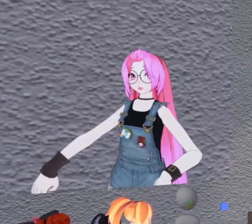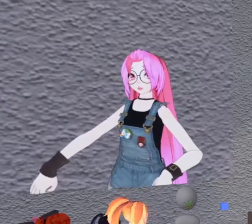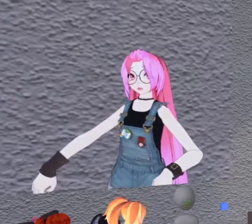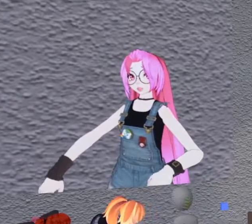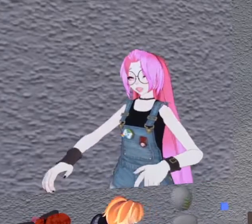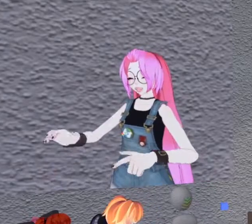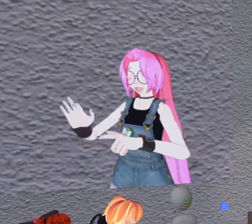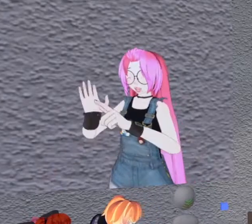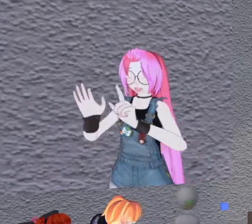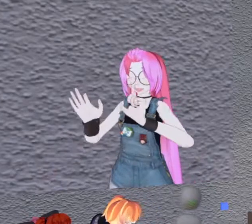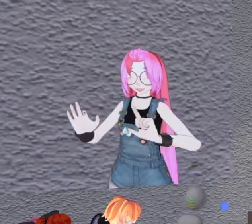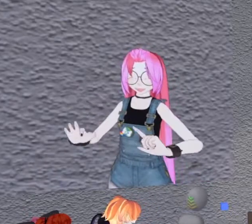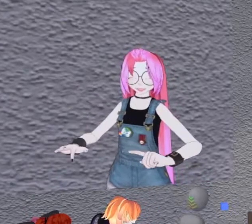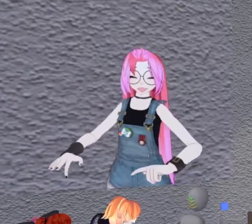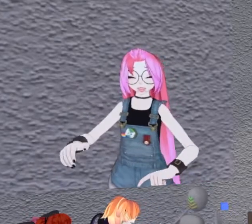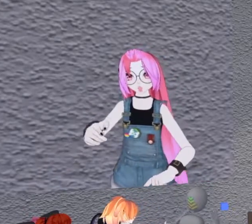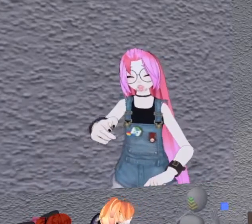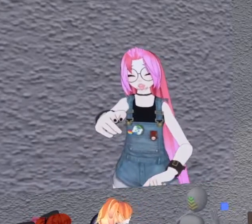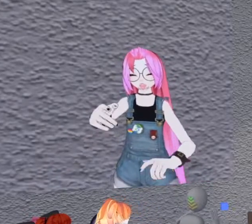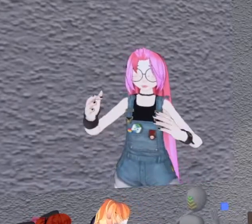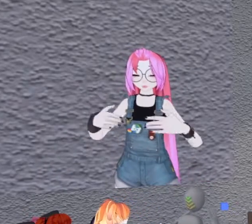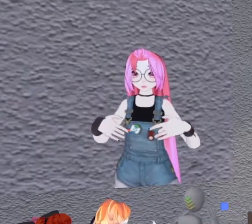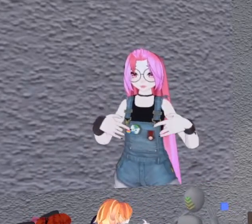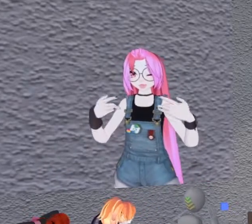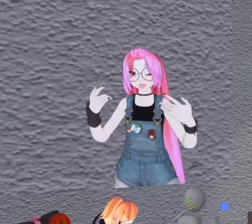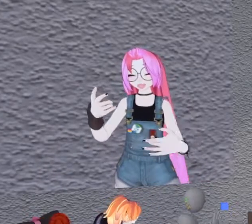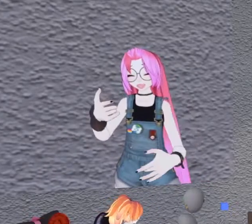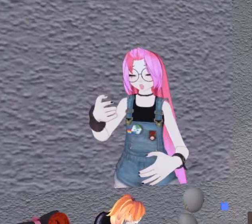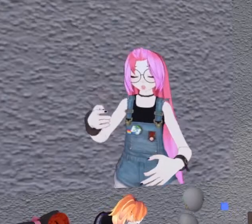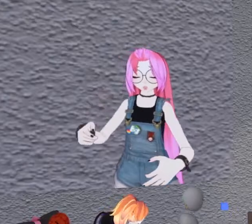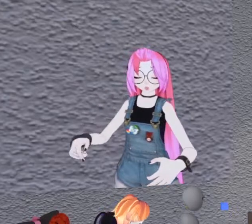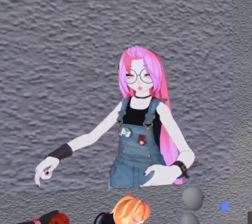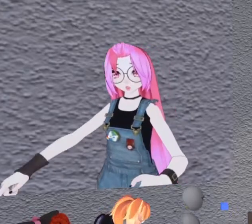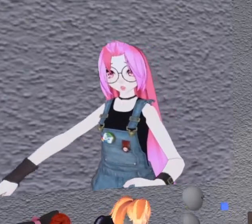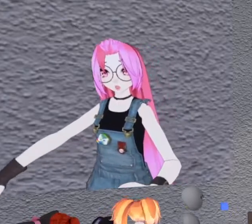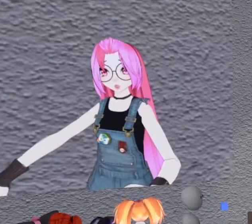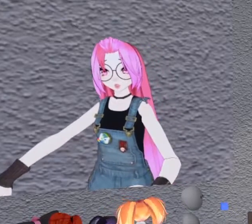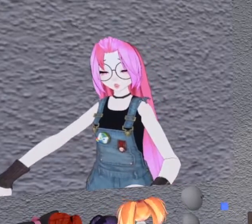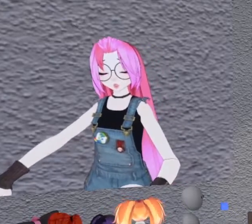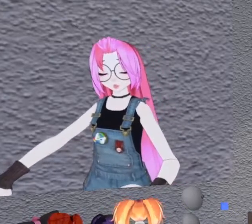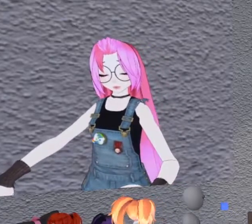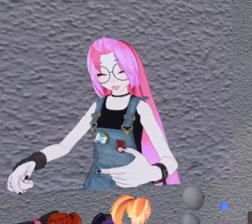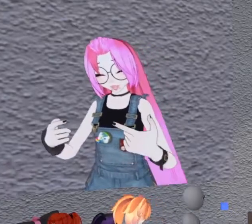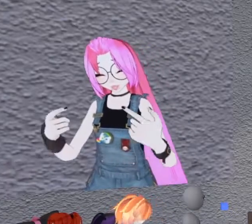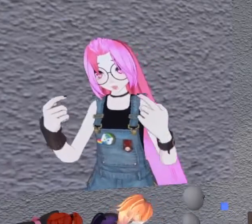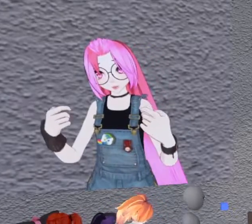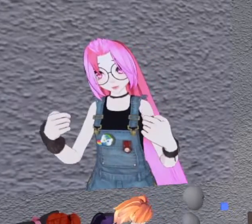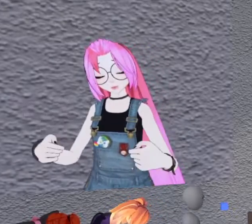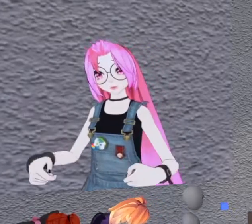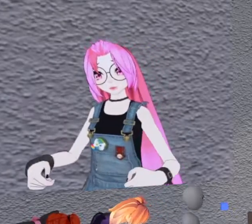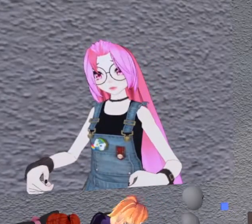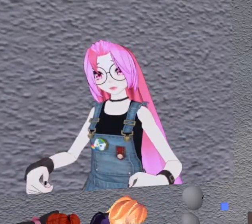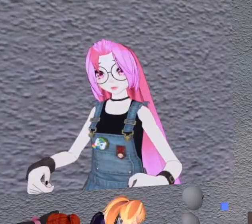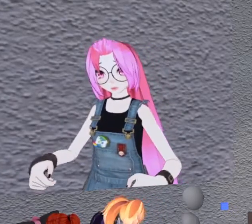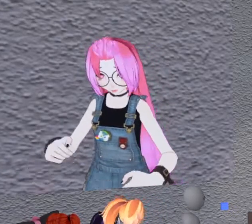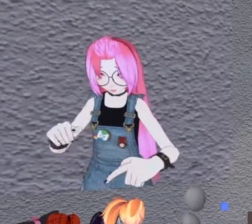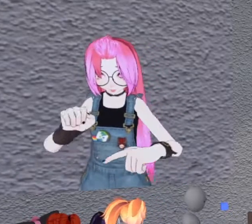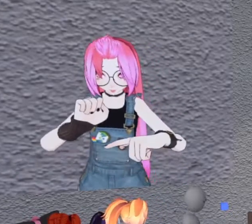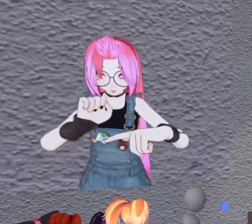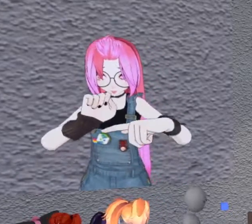All right, review. Oh, all right, what's up? Oh, Then we'll do review. I just had one question. Energy, like not